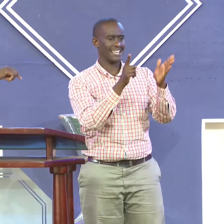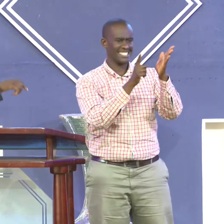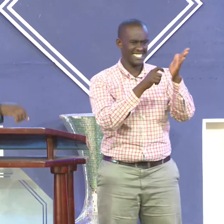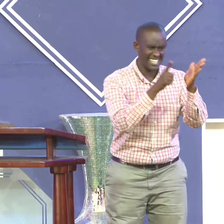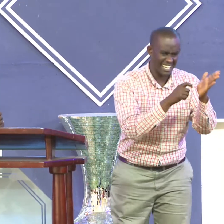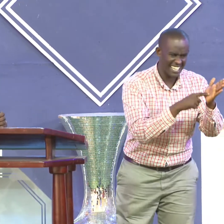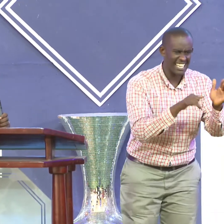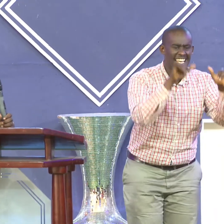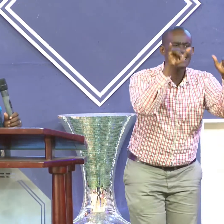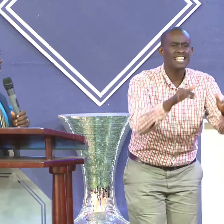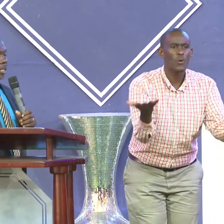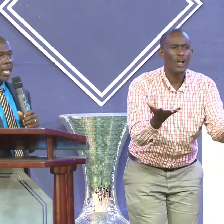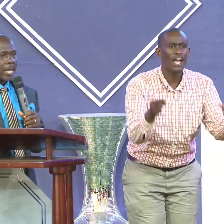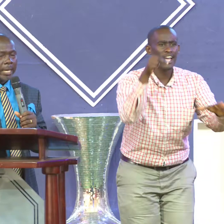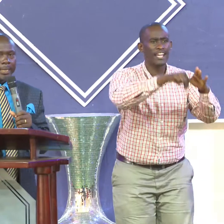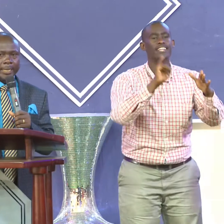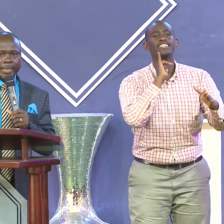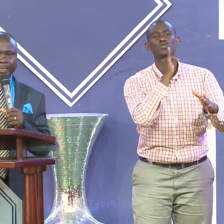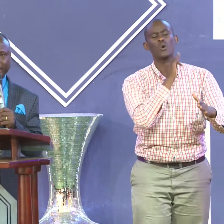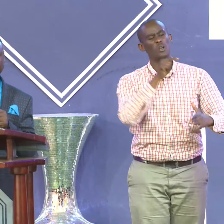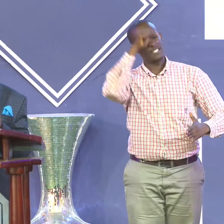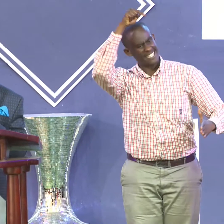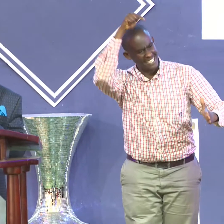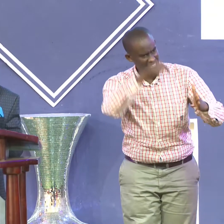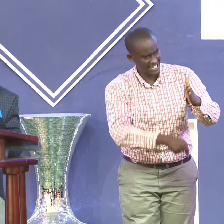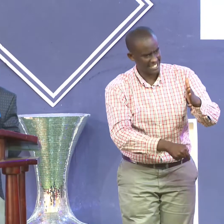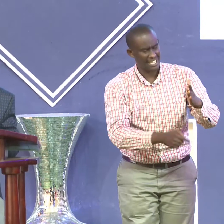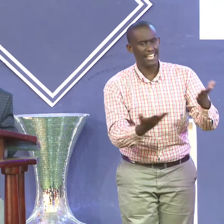perished. But their seed remained in Israel within.